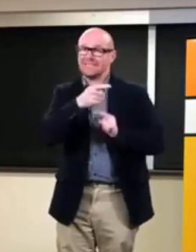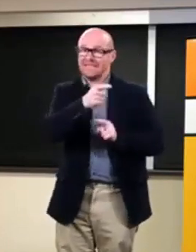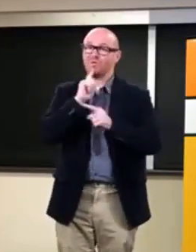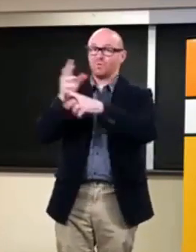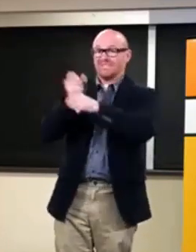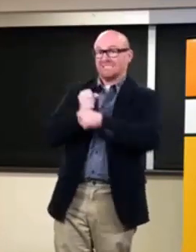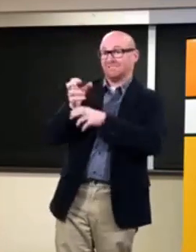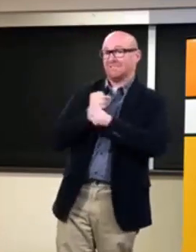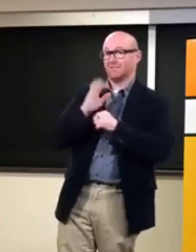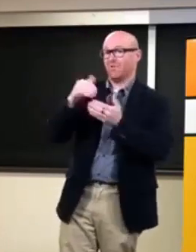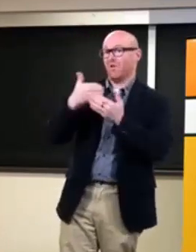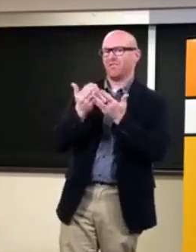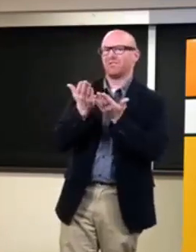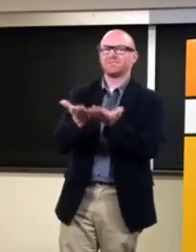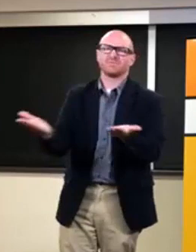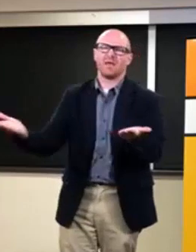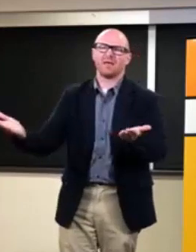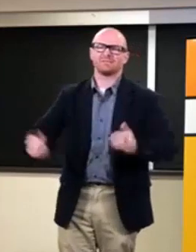well.